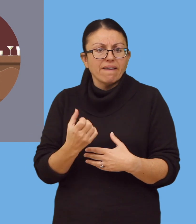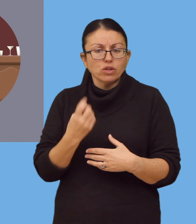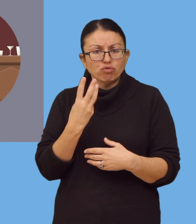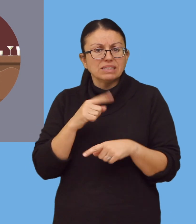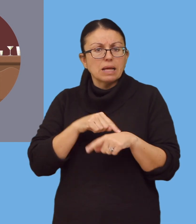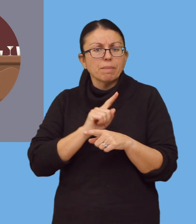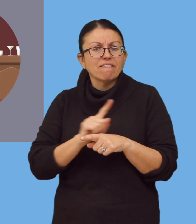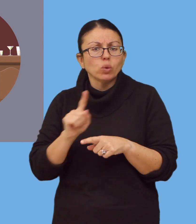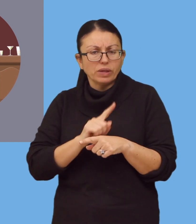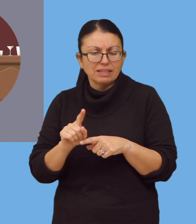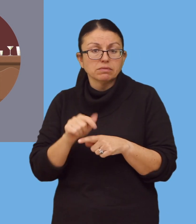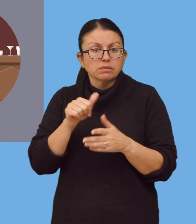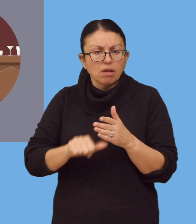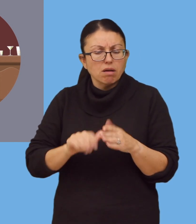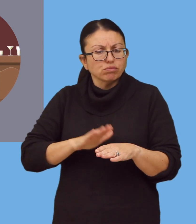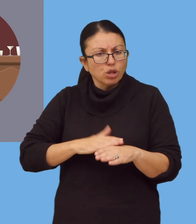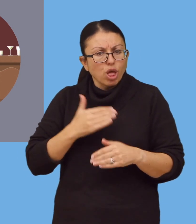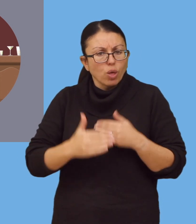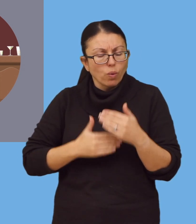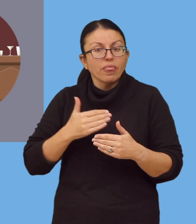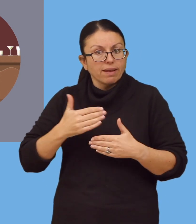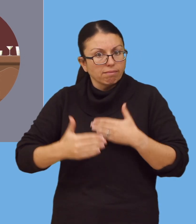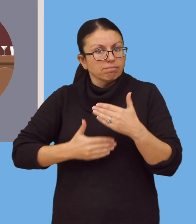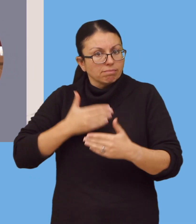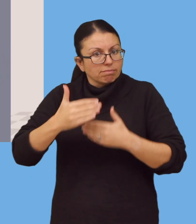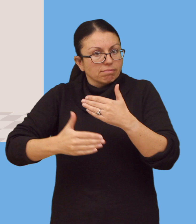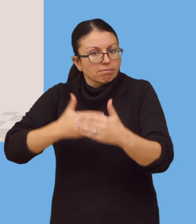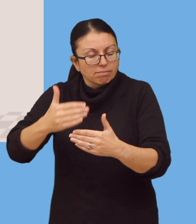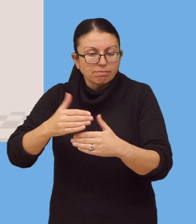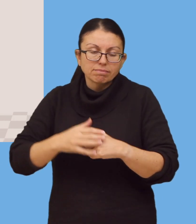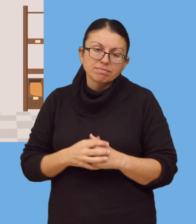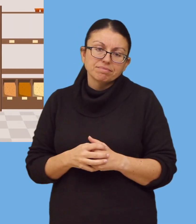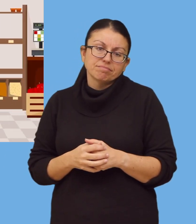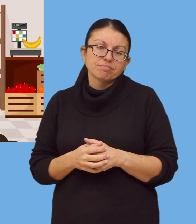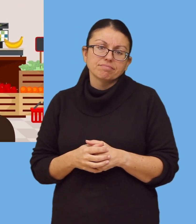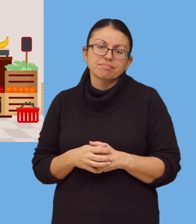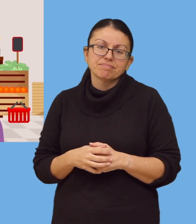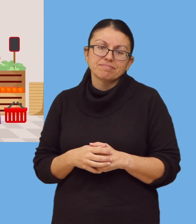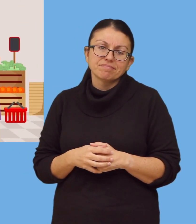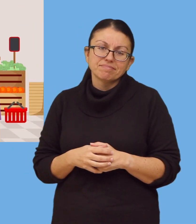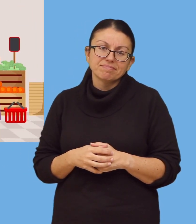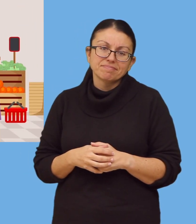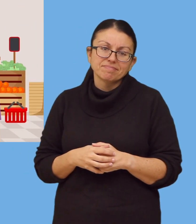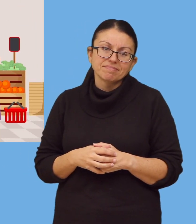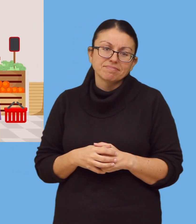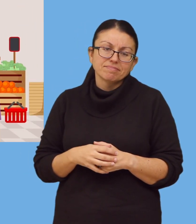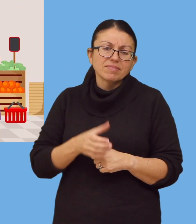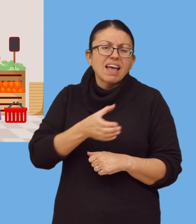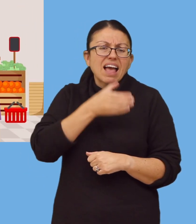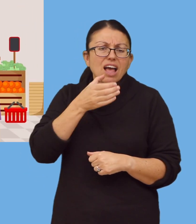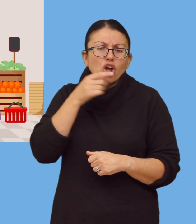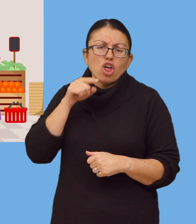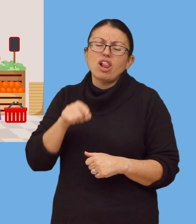If you drink regularly, you should make sure you're drinking within the recommended limits or lower. Your body needs to repair